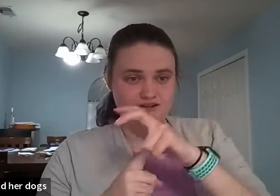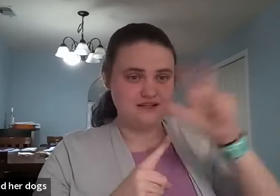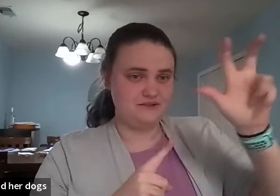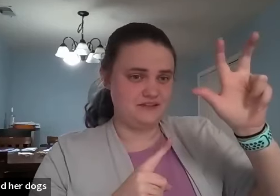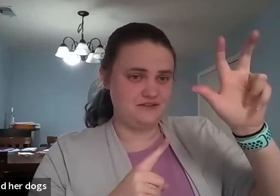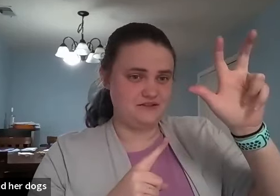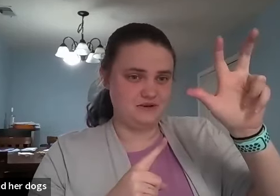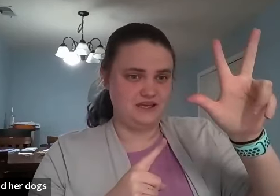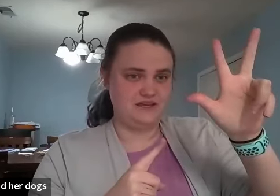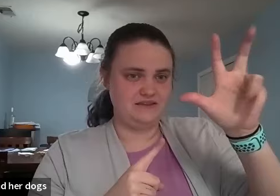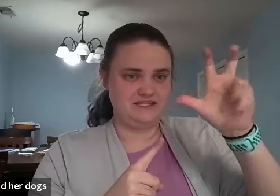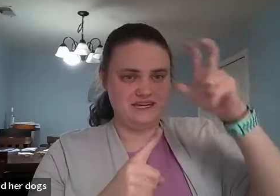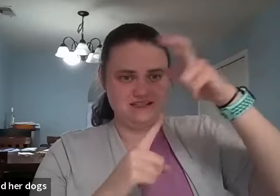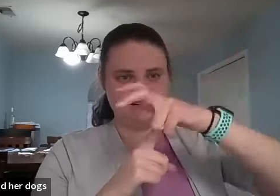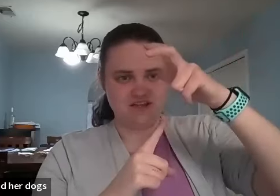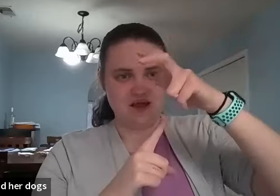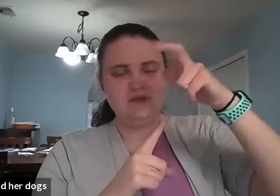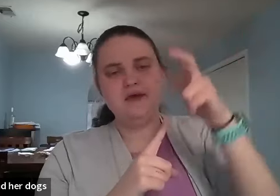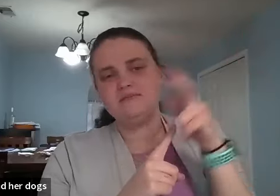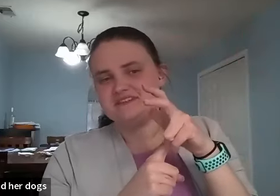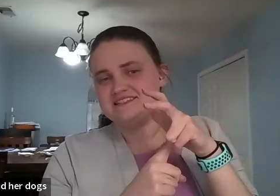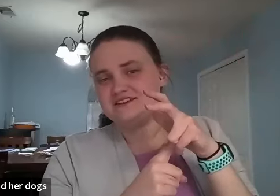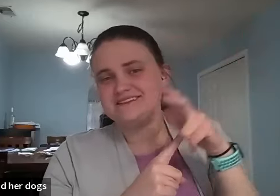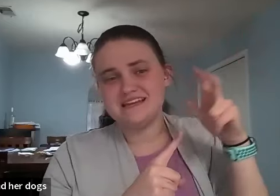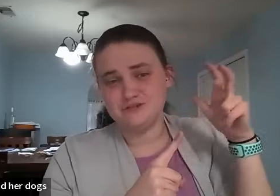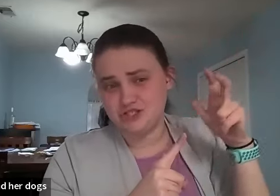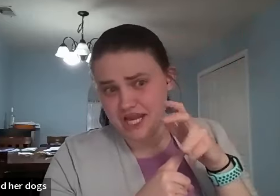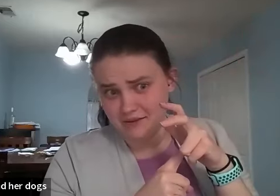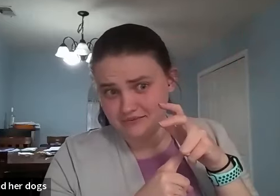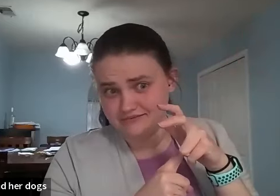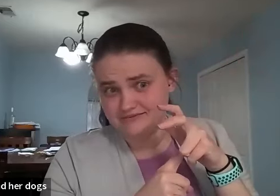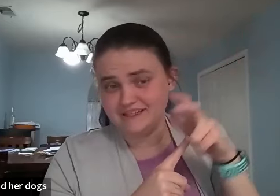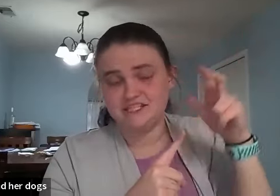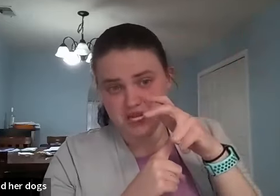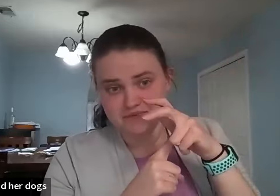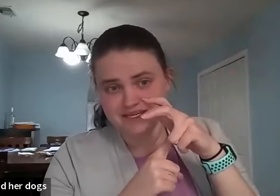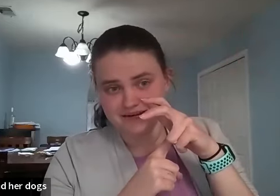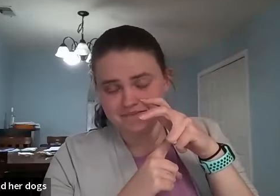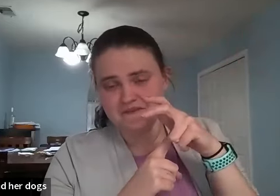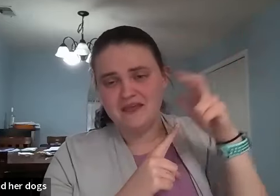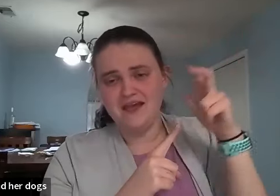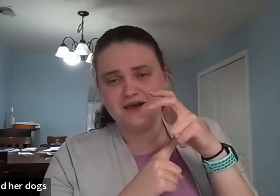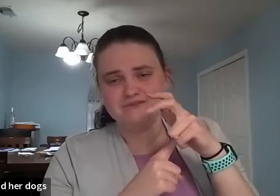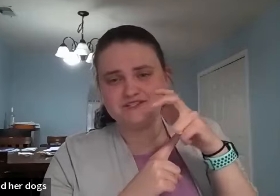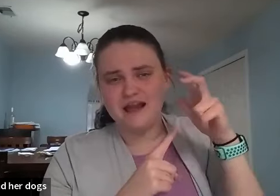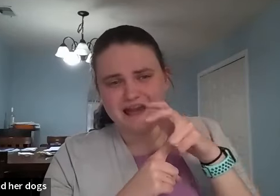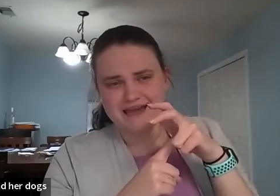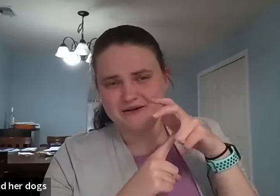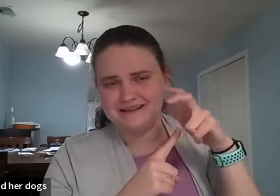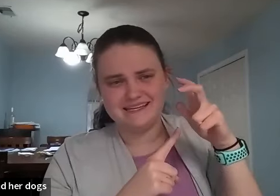broccoli with like the three, that's an X and on top, but this is also the sign for champ, like champion. So I always like,